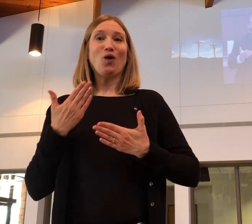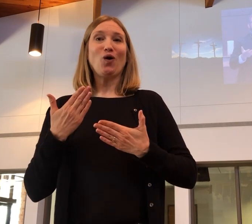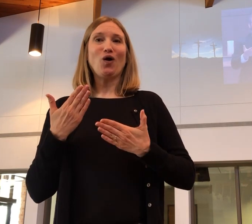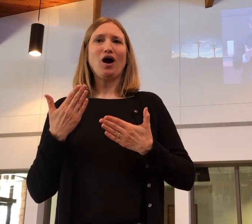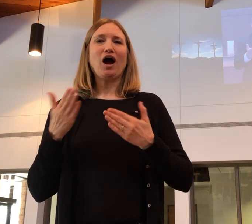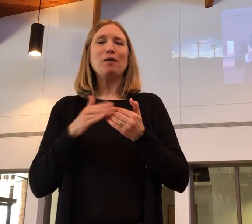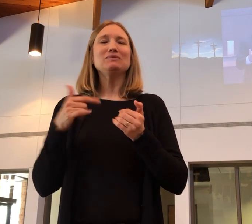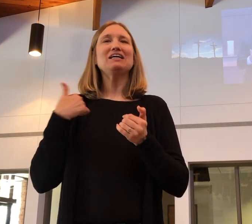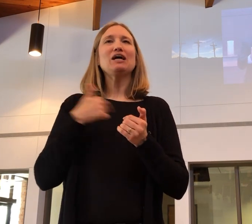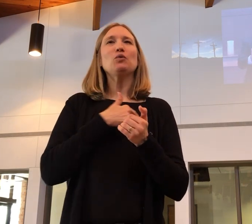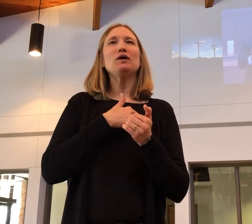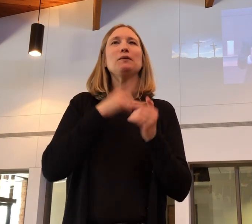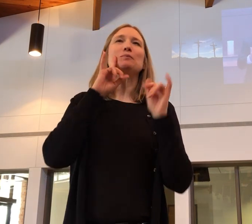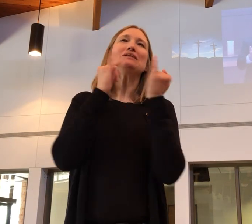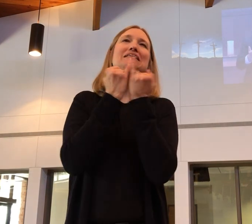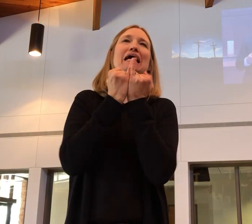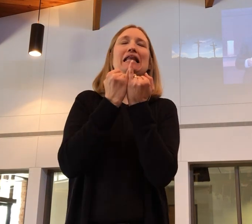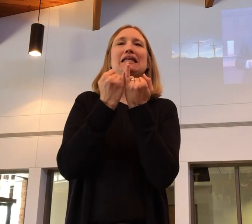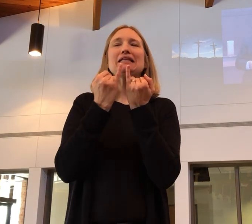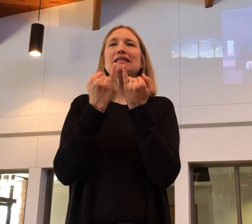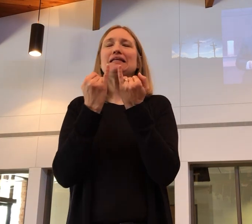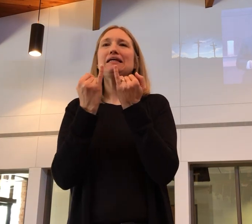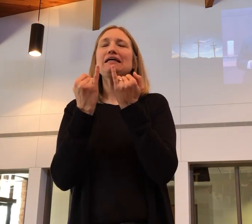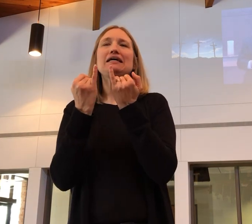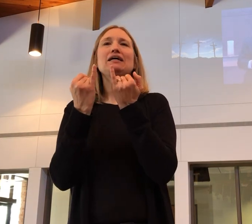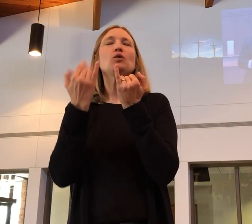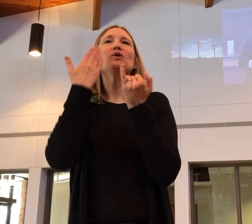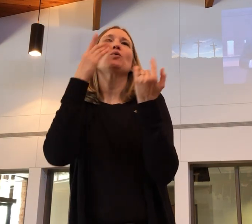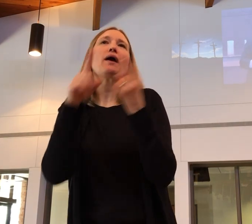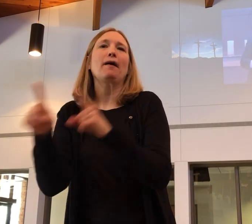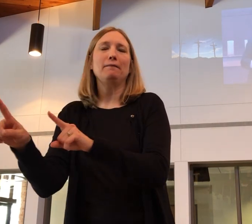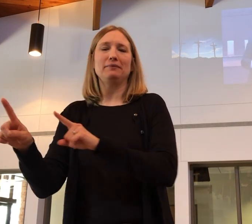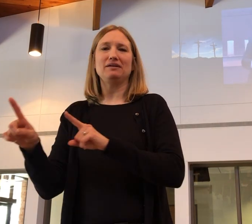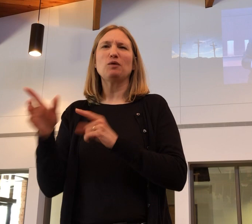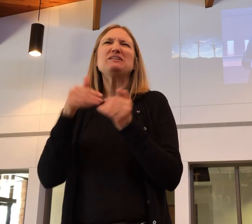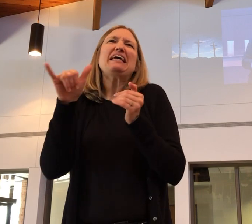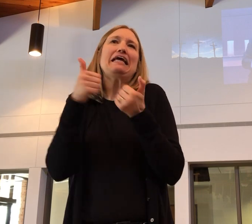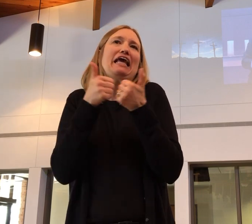game that we would pretend that we didn't know how it ended.